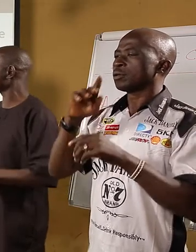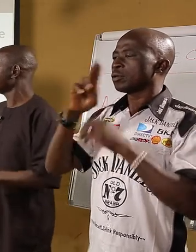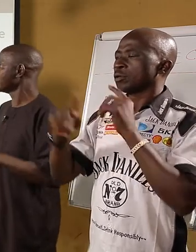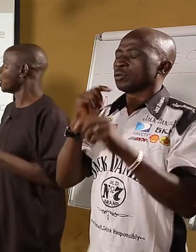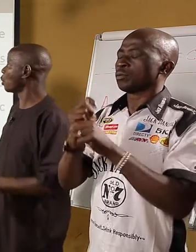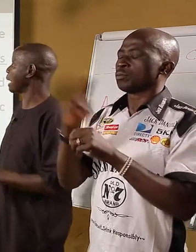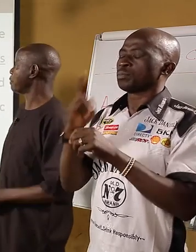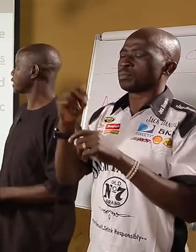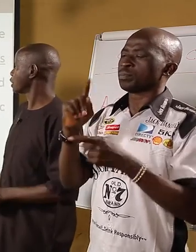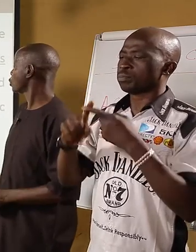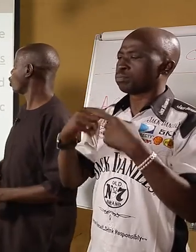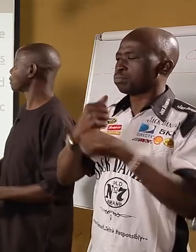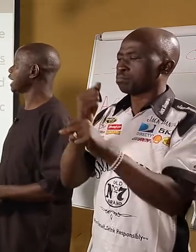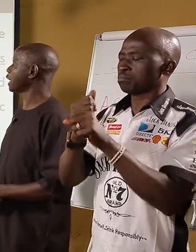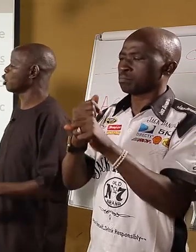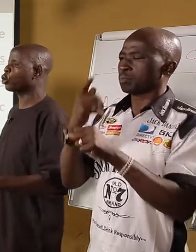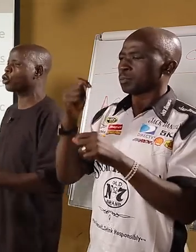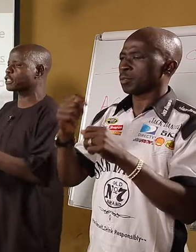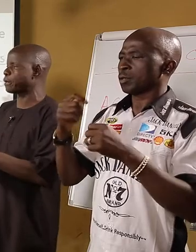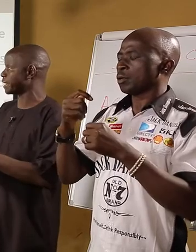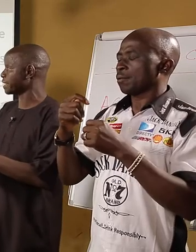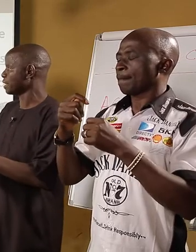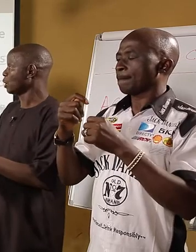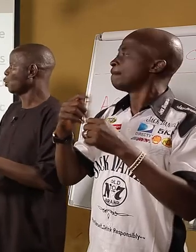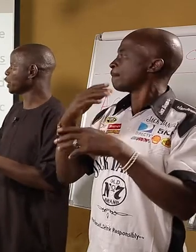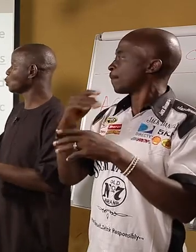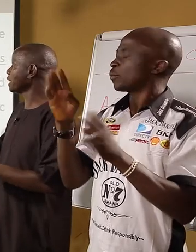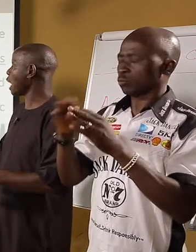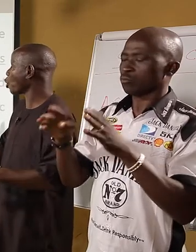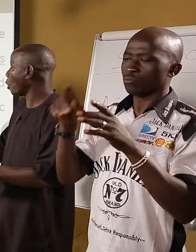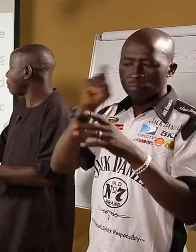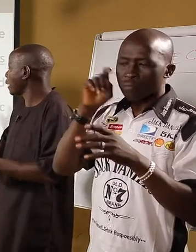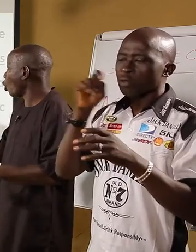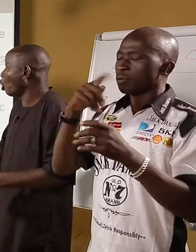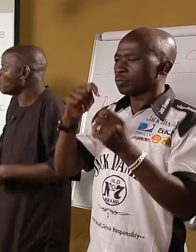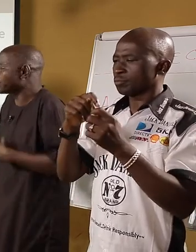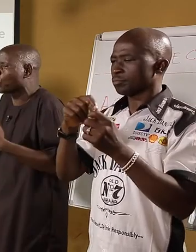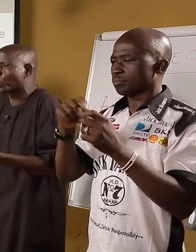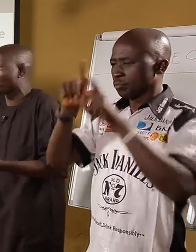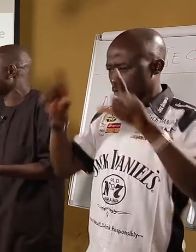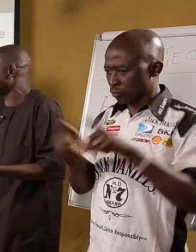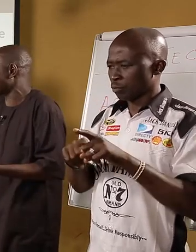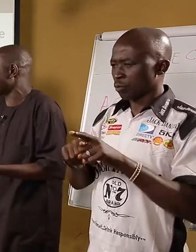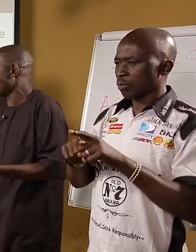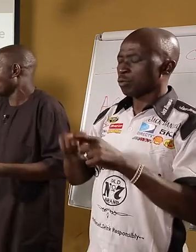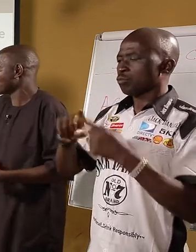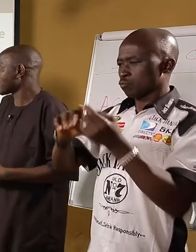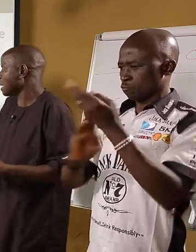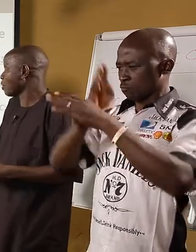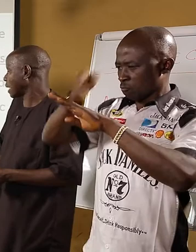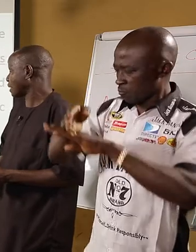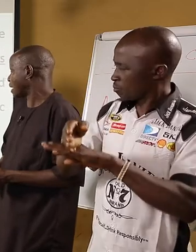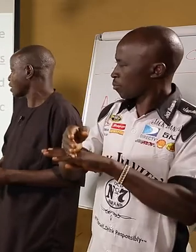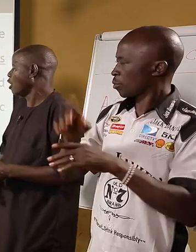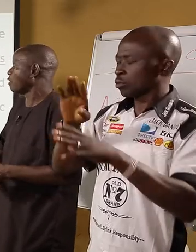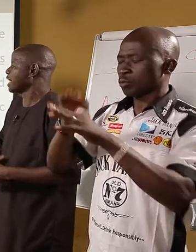to mate the local breed to obtain crossbreeds, which will now combine all the good qualities or